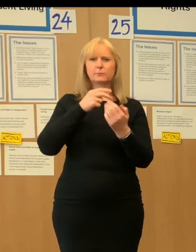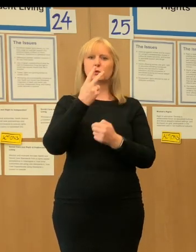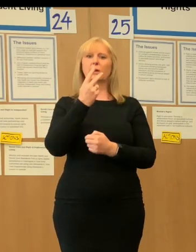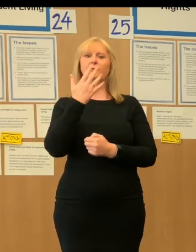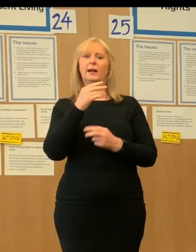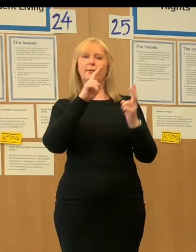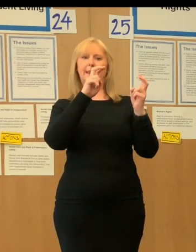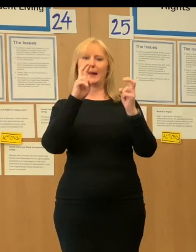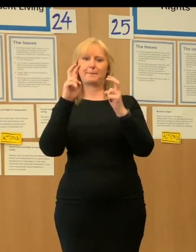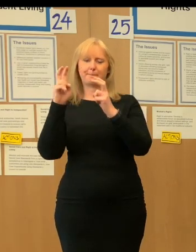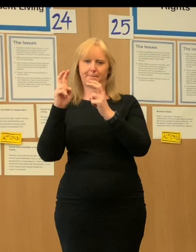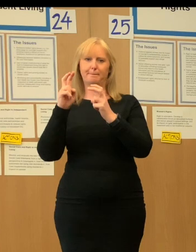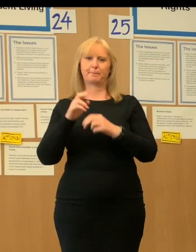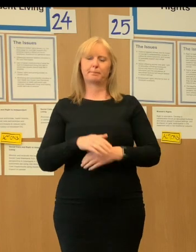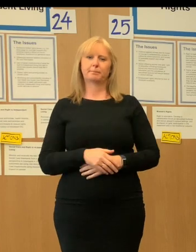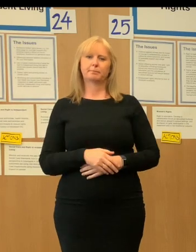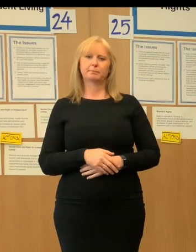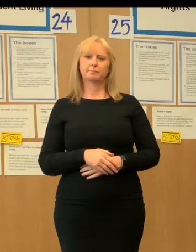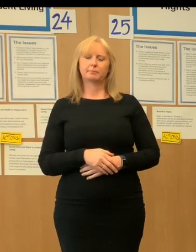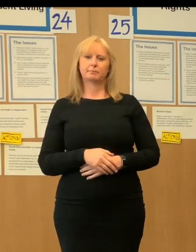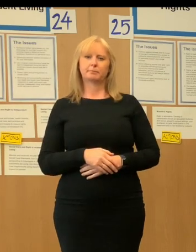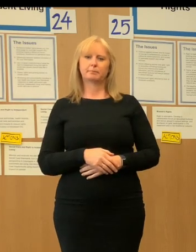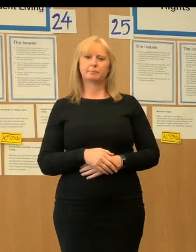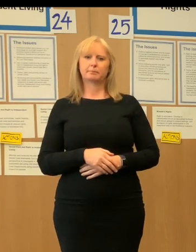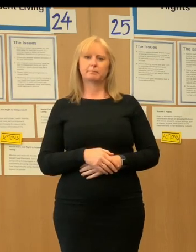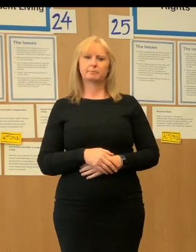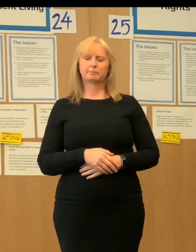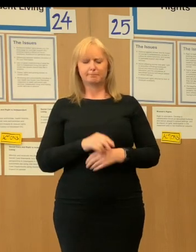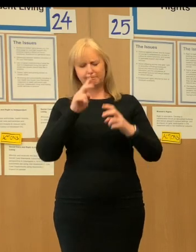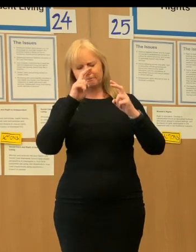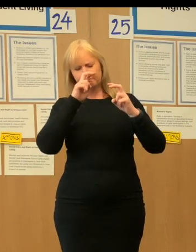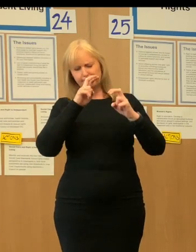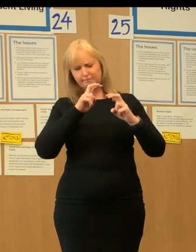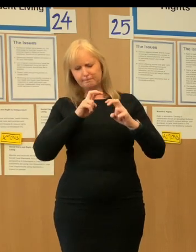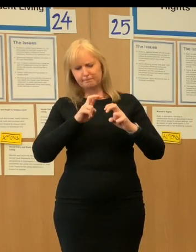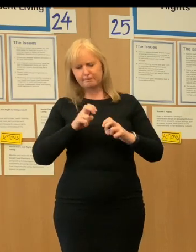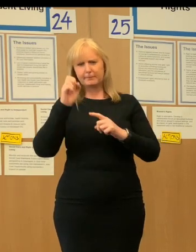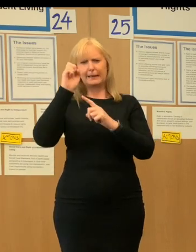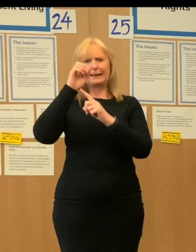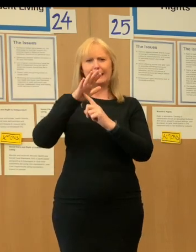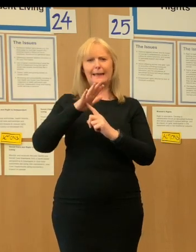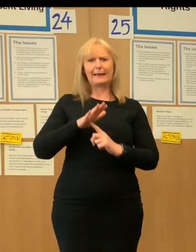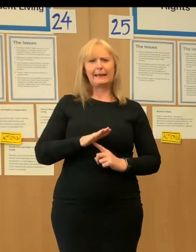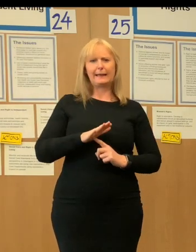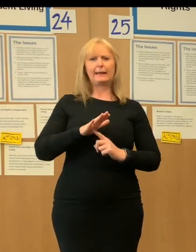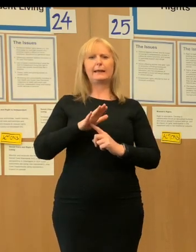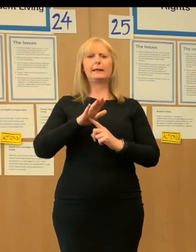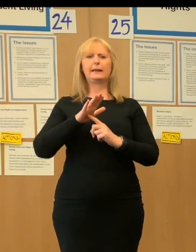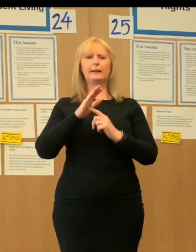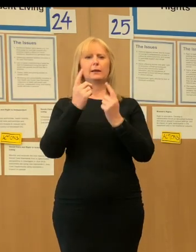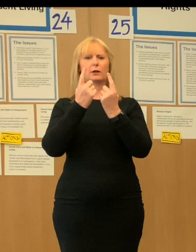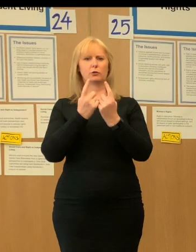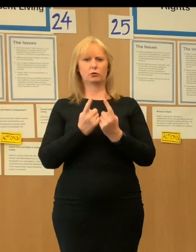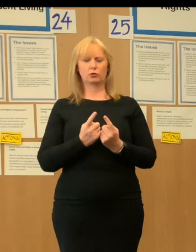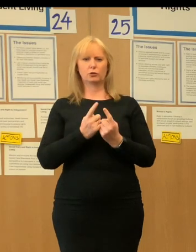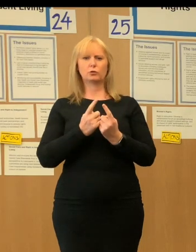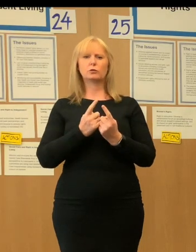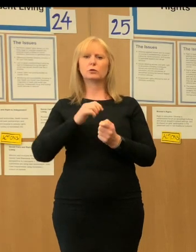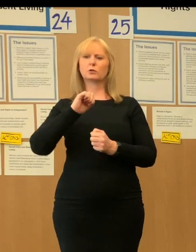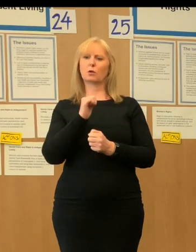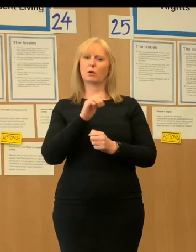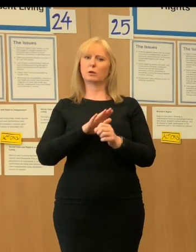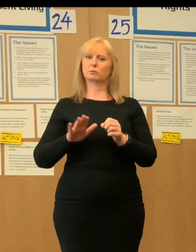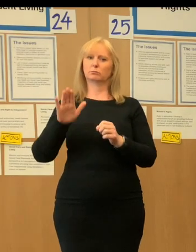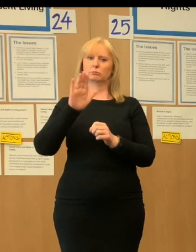25 themes to come up with and analyse what are the kind of key human rights issues under each of these themes in Scotland